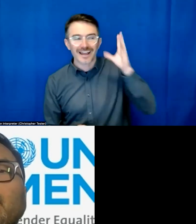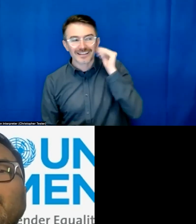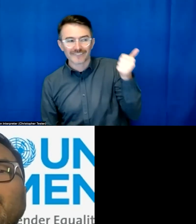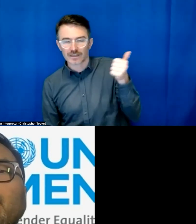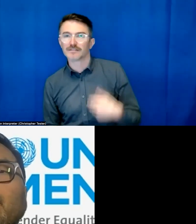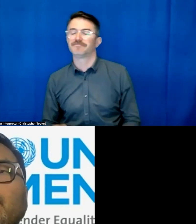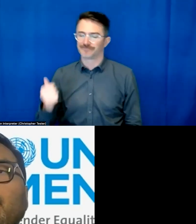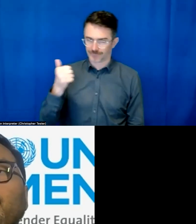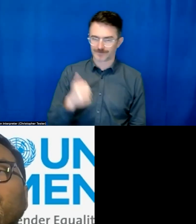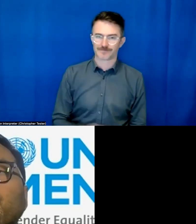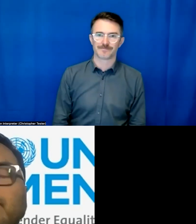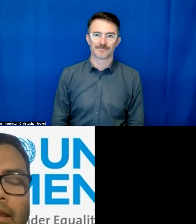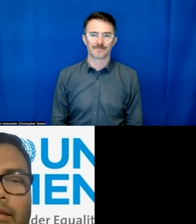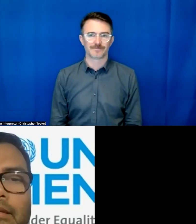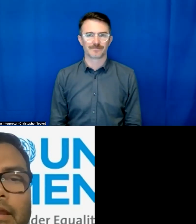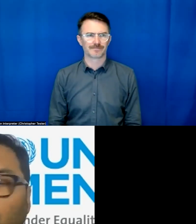minute.